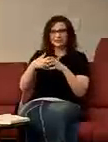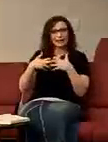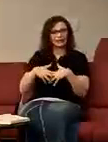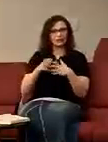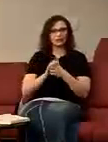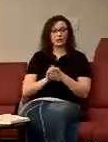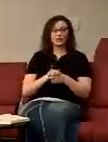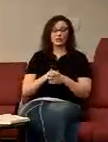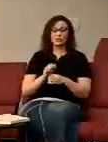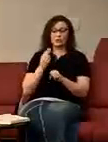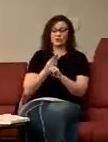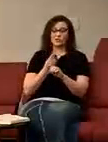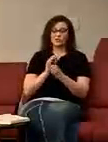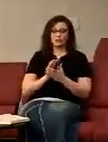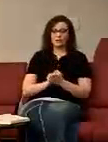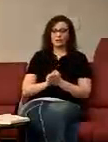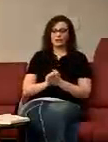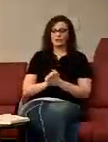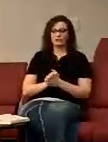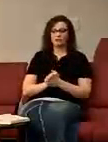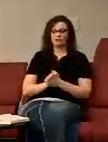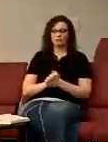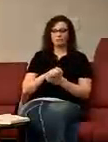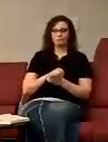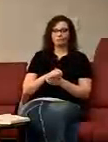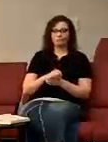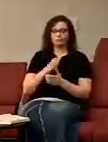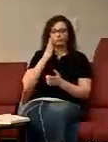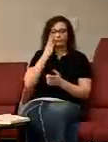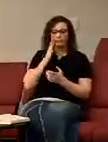Sterile. And that's why, because the zipper won't zip anymore.